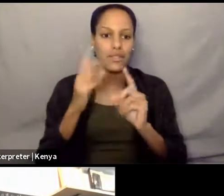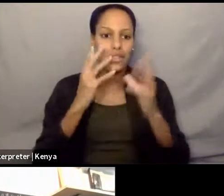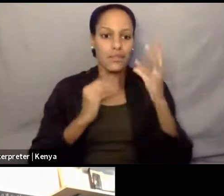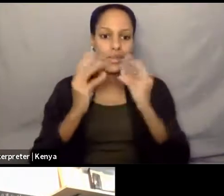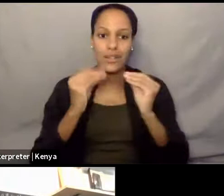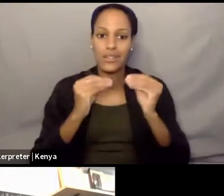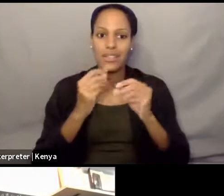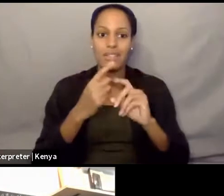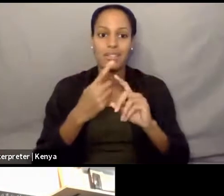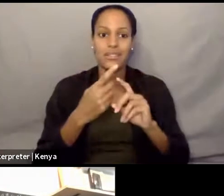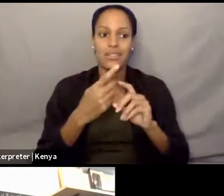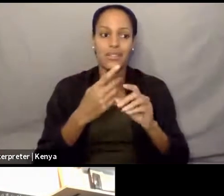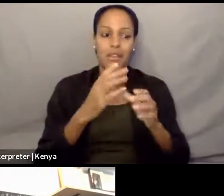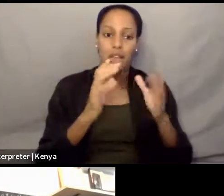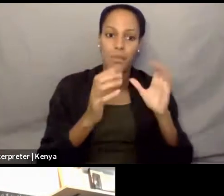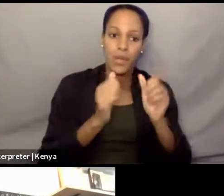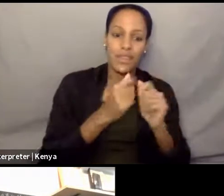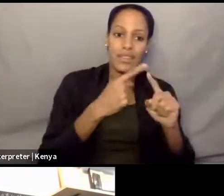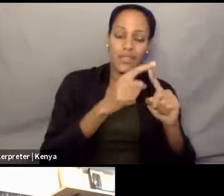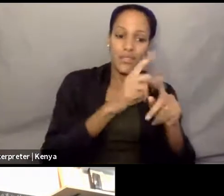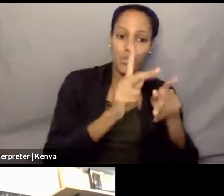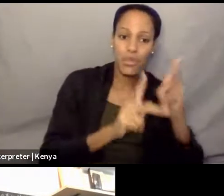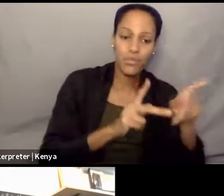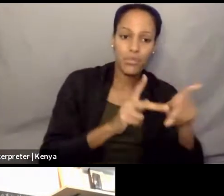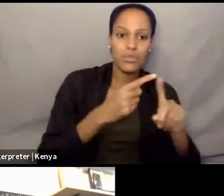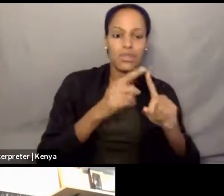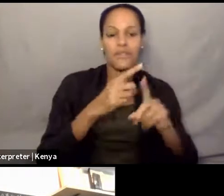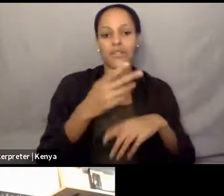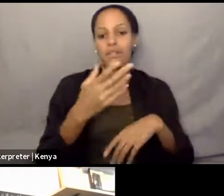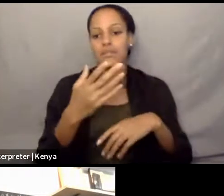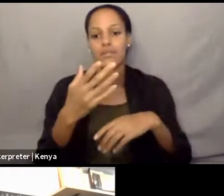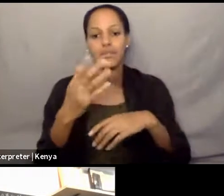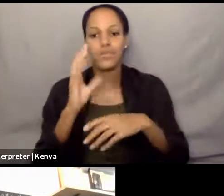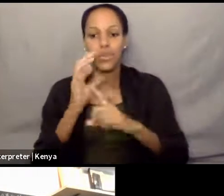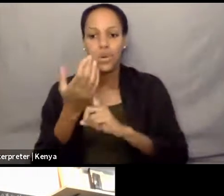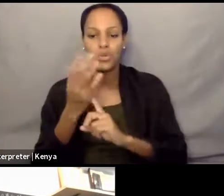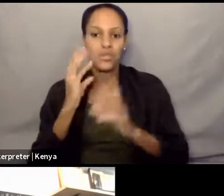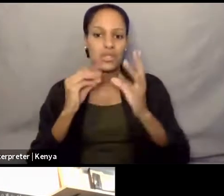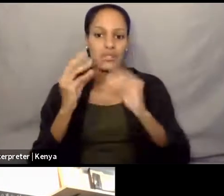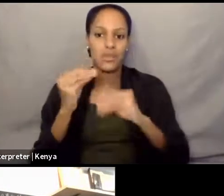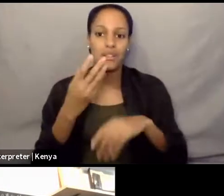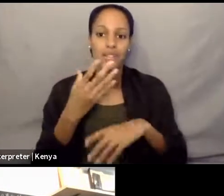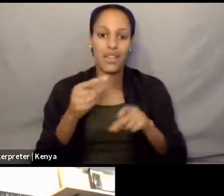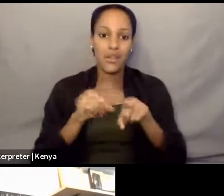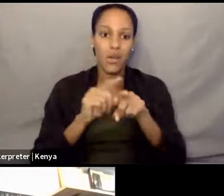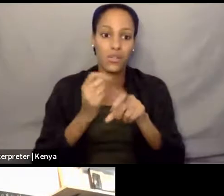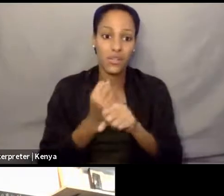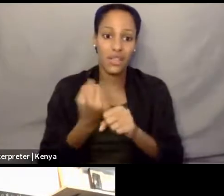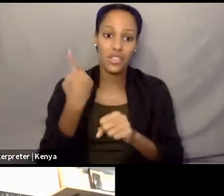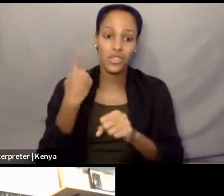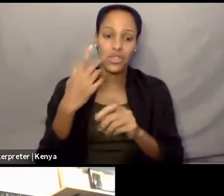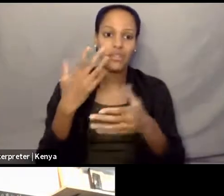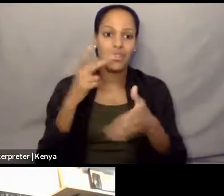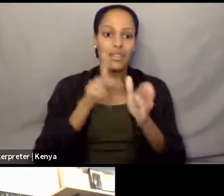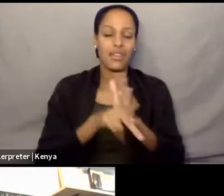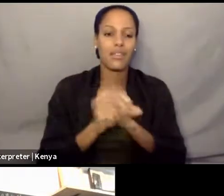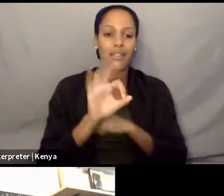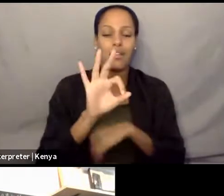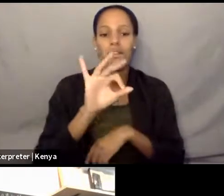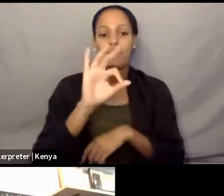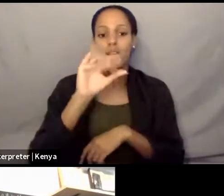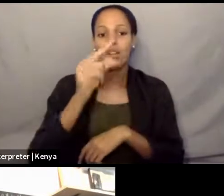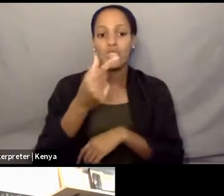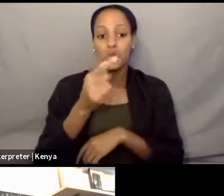people, and again last summer the killing of George Floyd